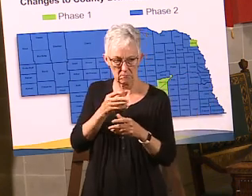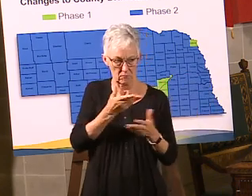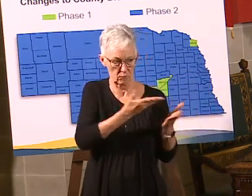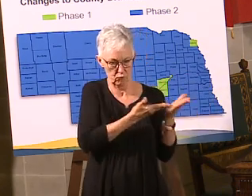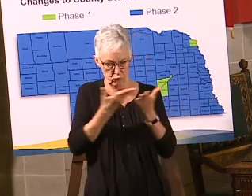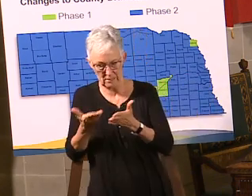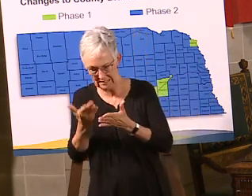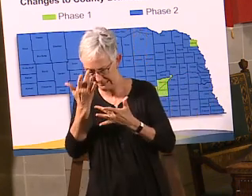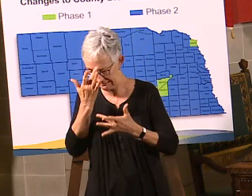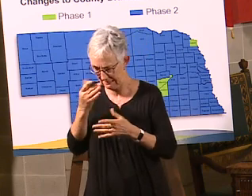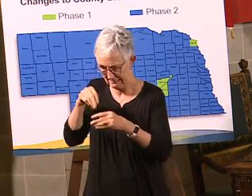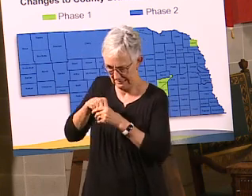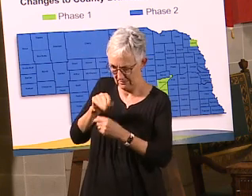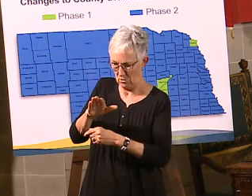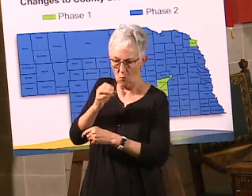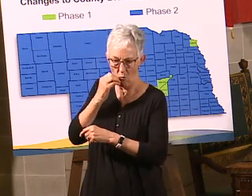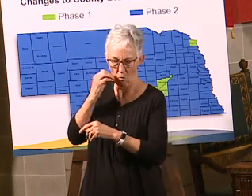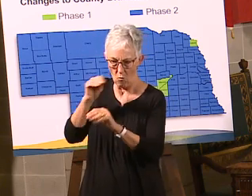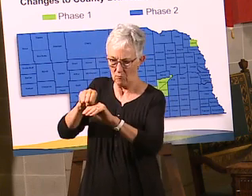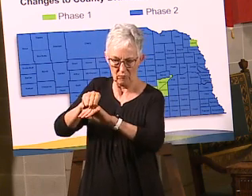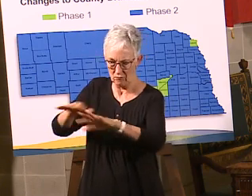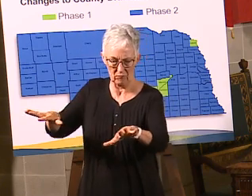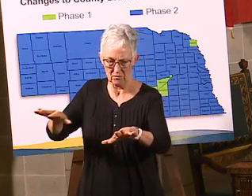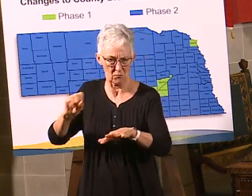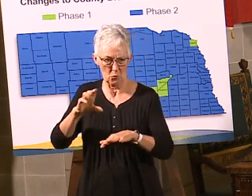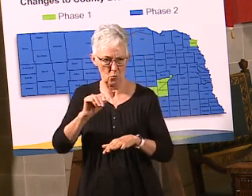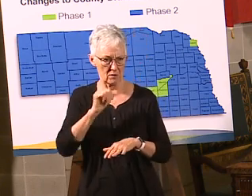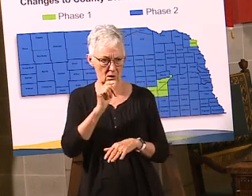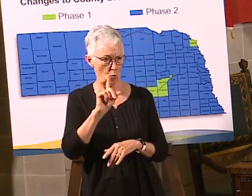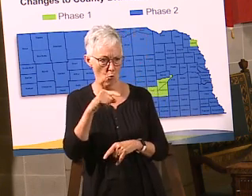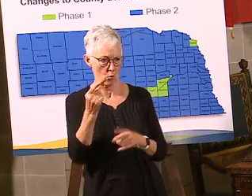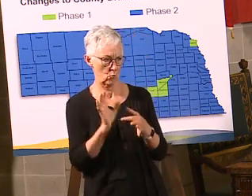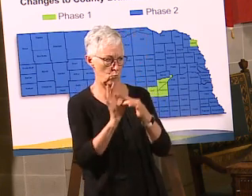department. So I don't think it actually is related specifically to food processing.